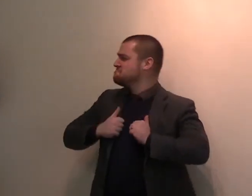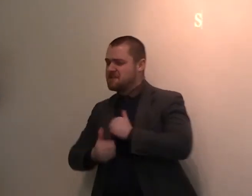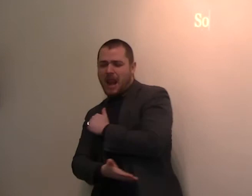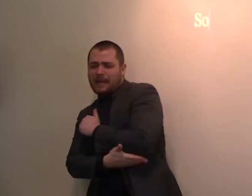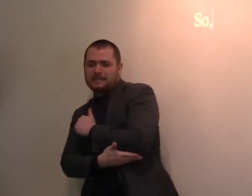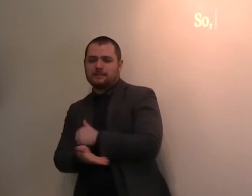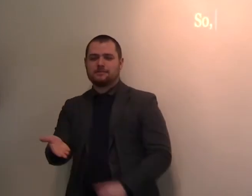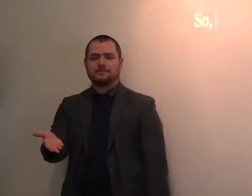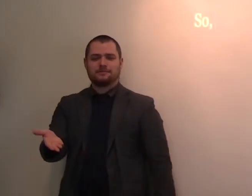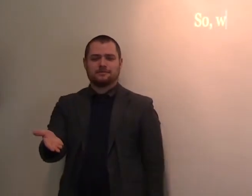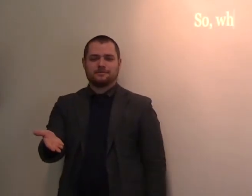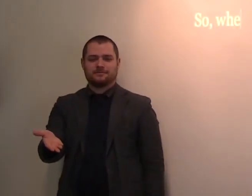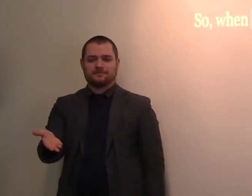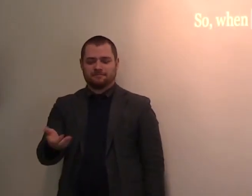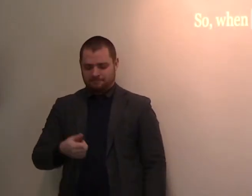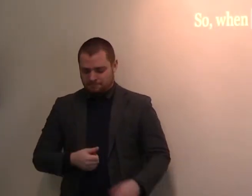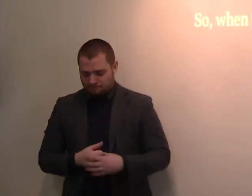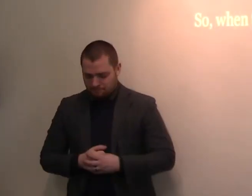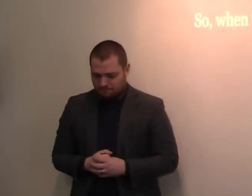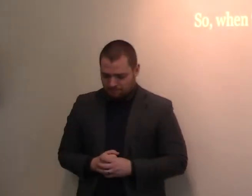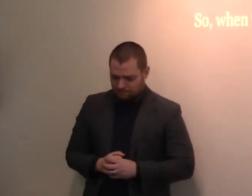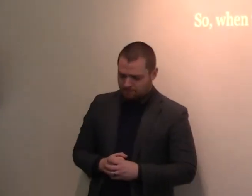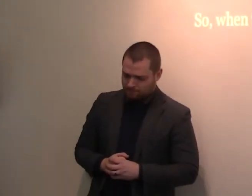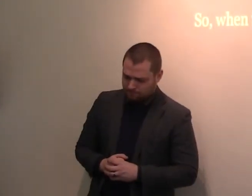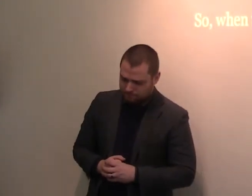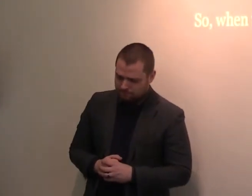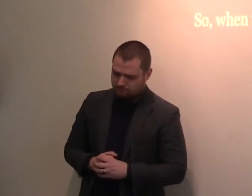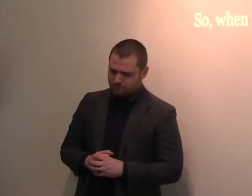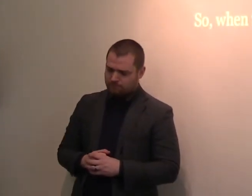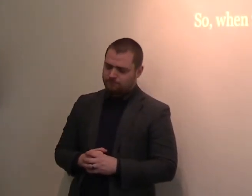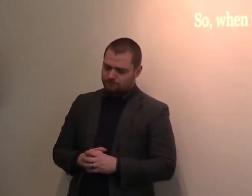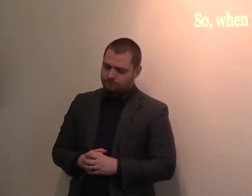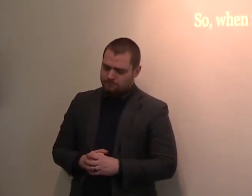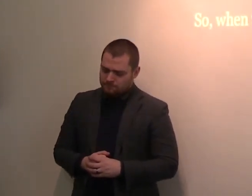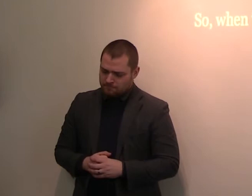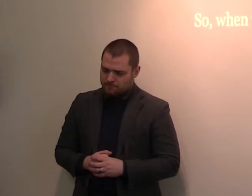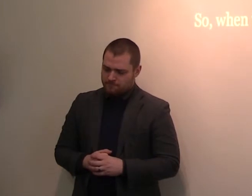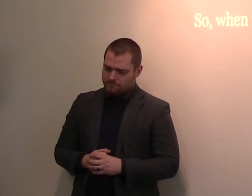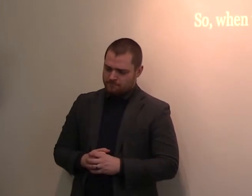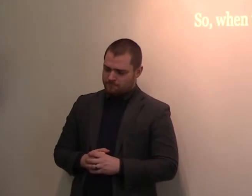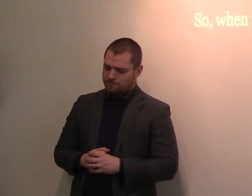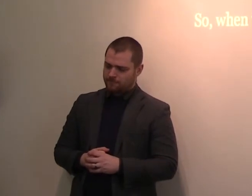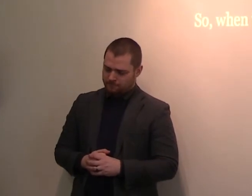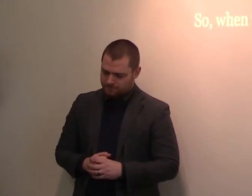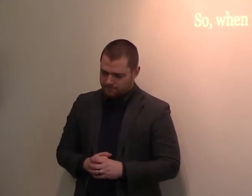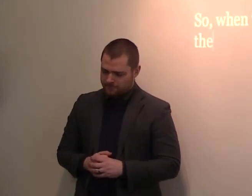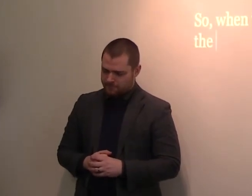a remedy, to give a solution, how the Church of Sardis, but also individuals, even now, we